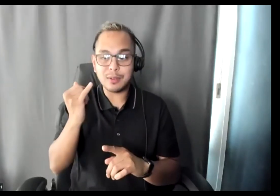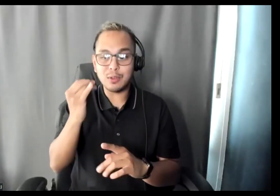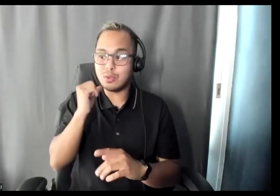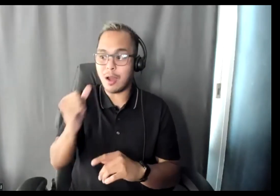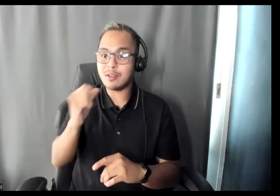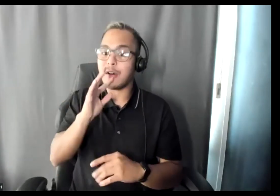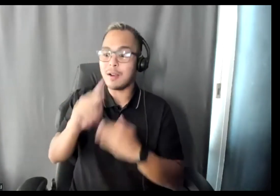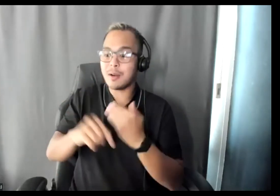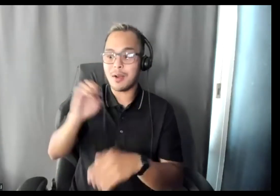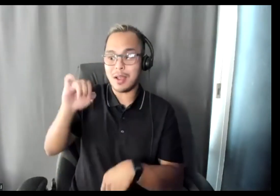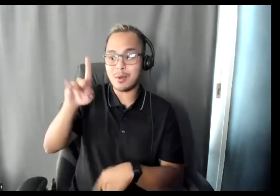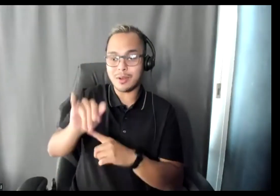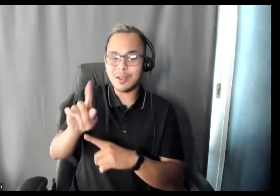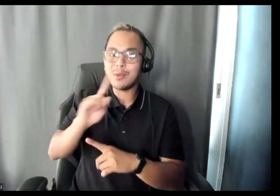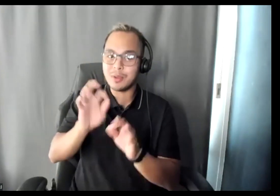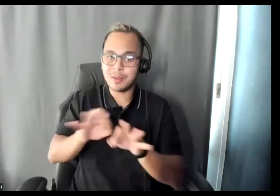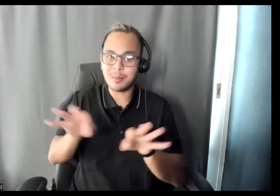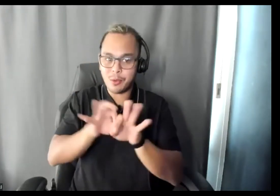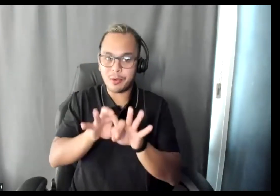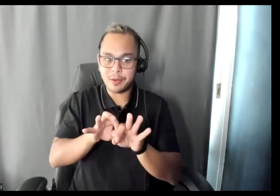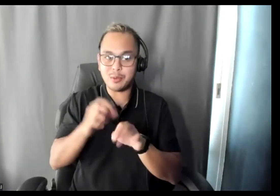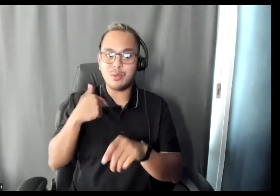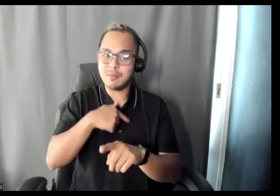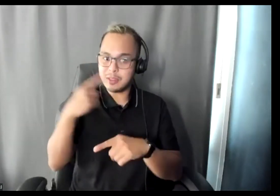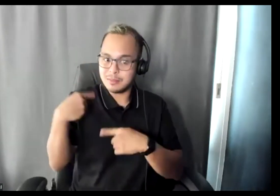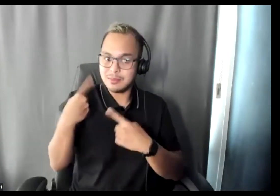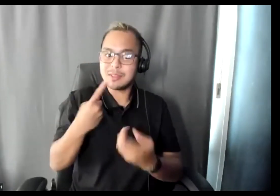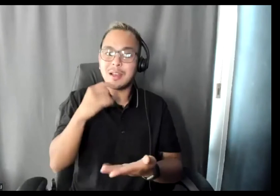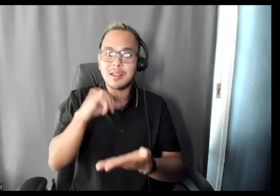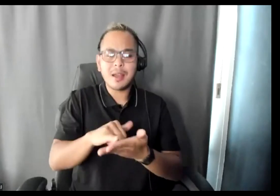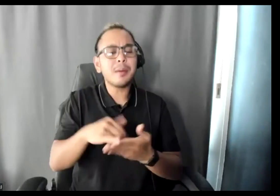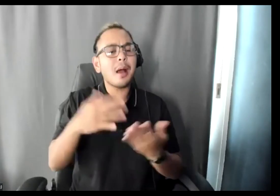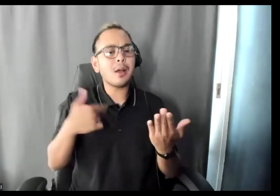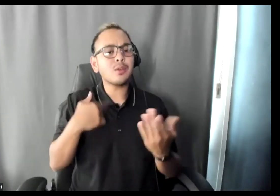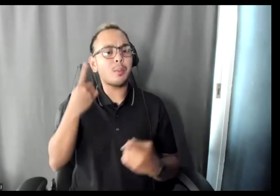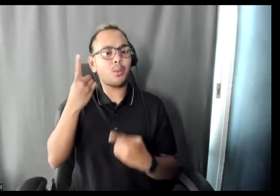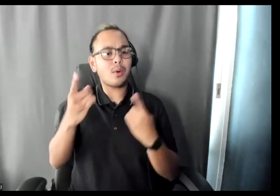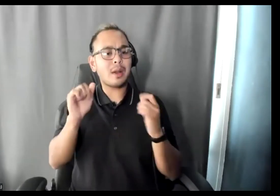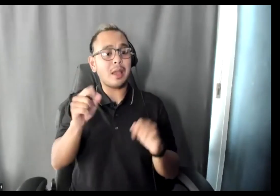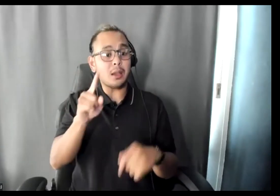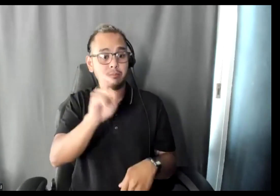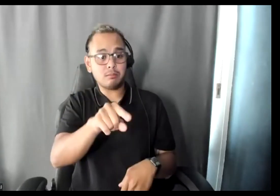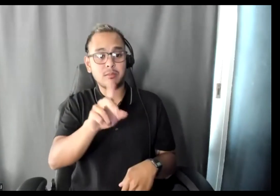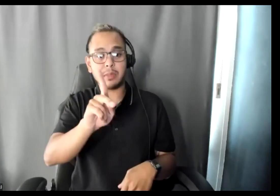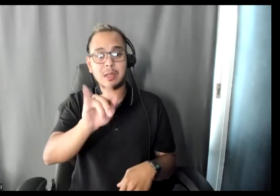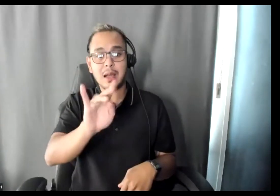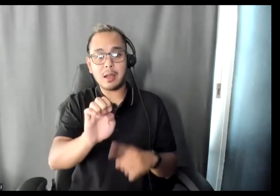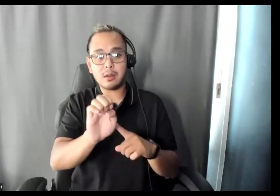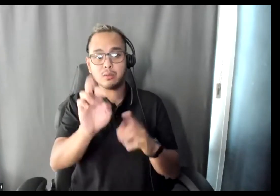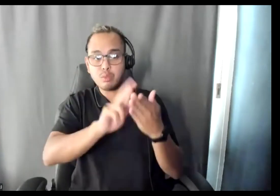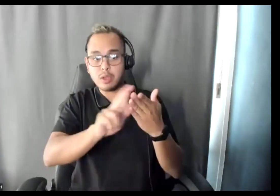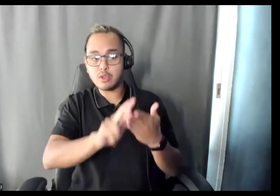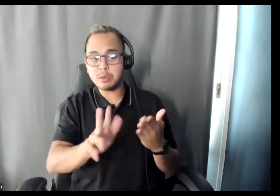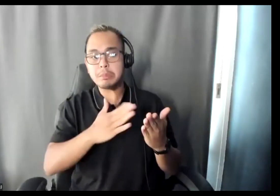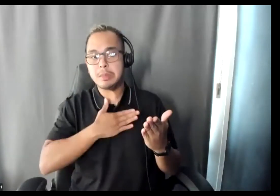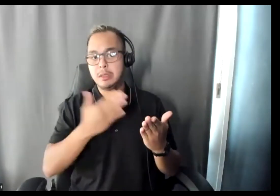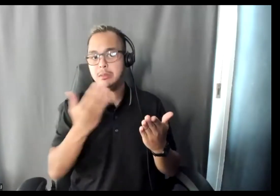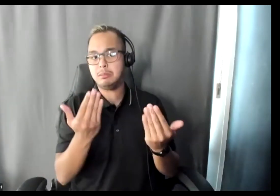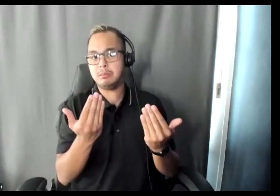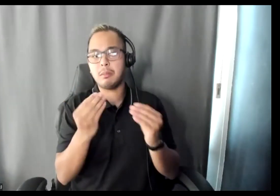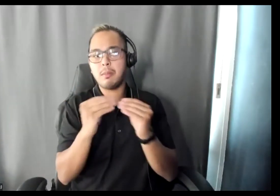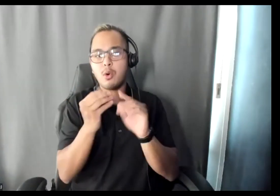you, because this is an important issue. But I wonder if you all would speak to that, Kyle, on the research side, like, how are we incorporating